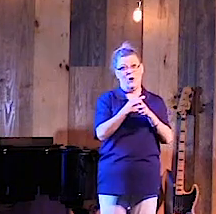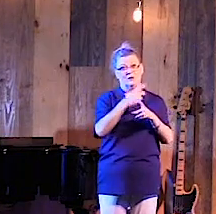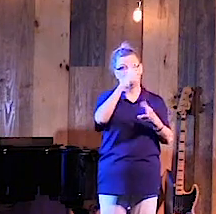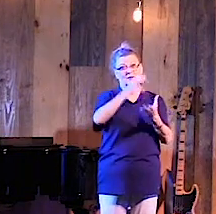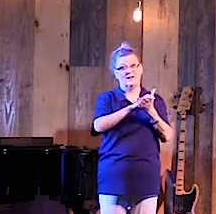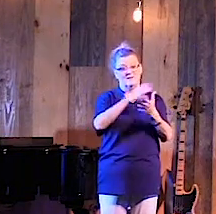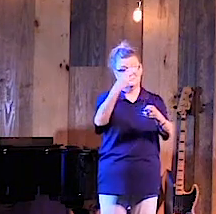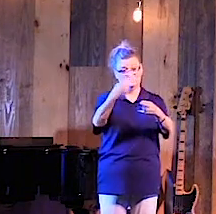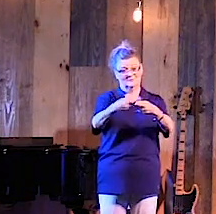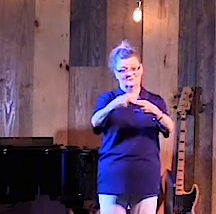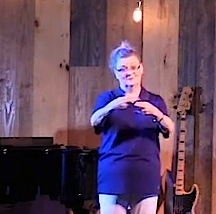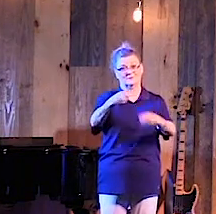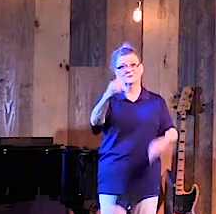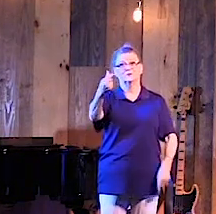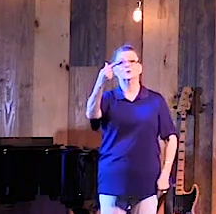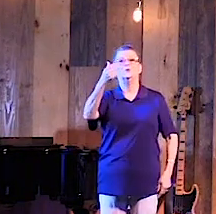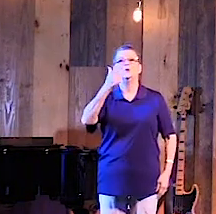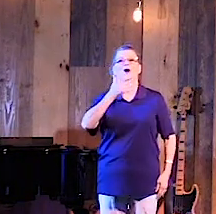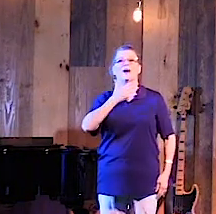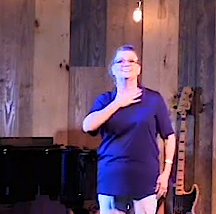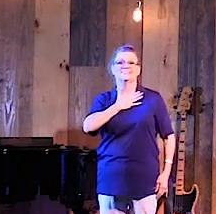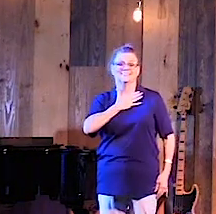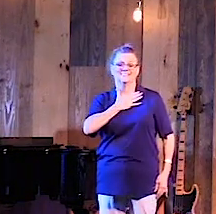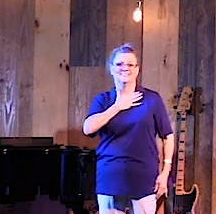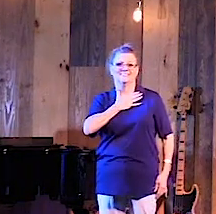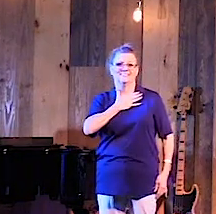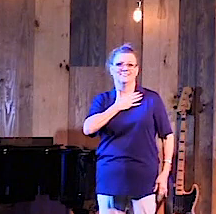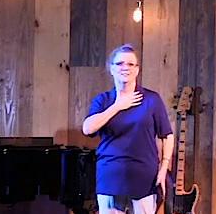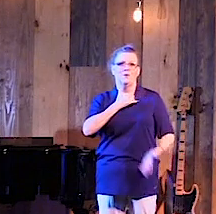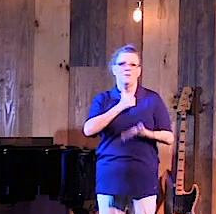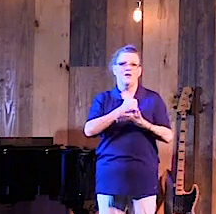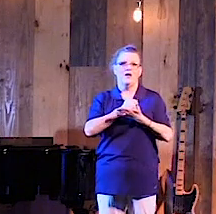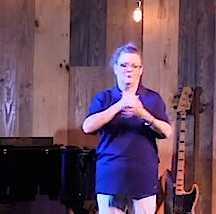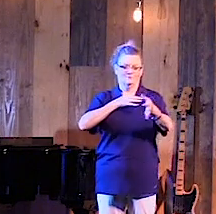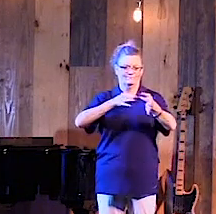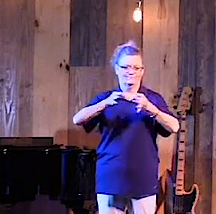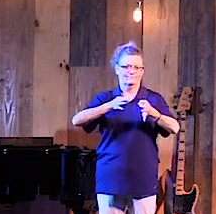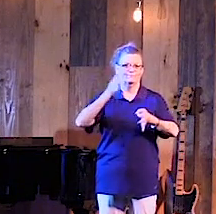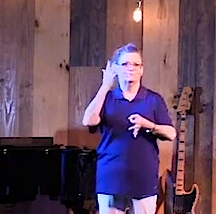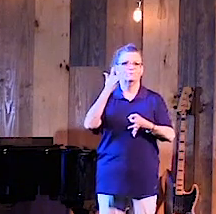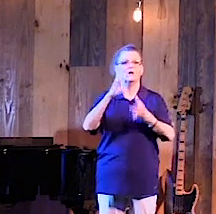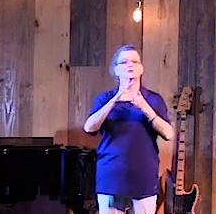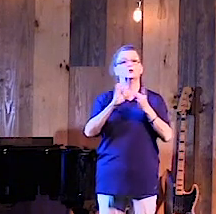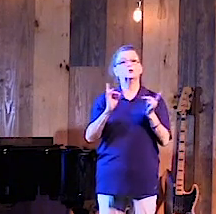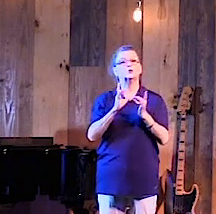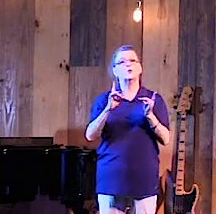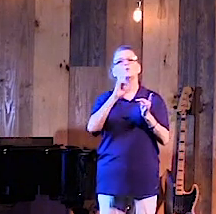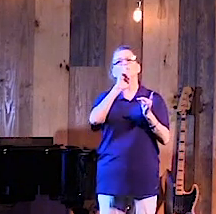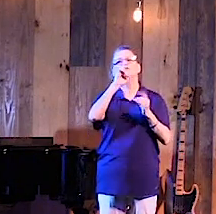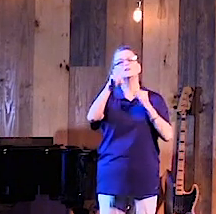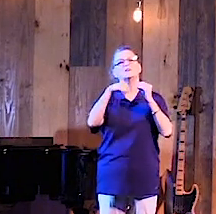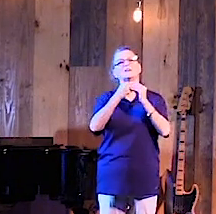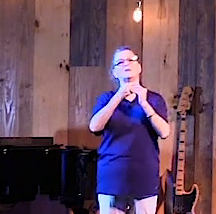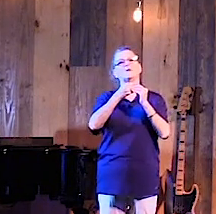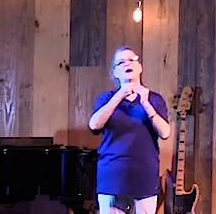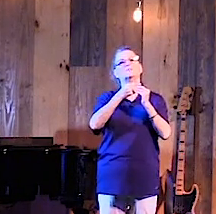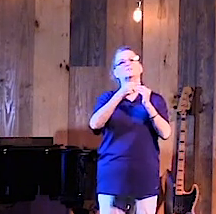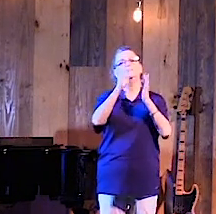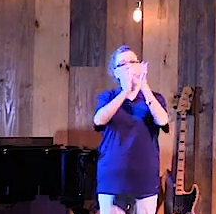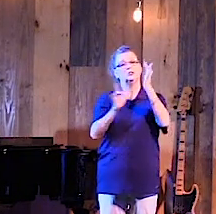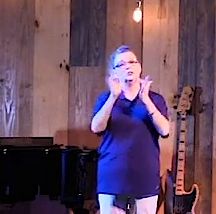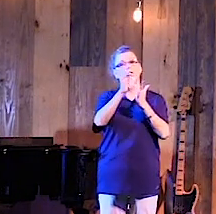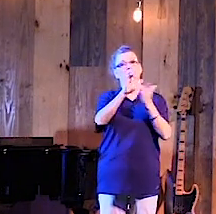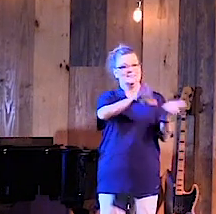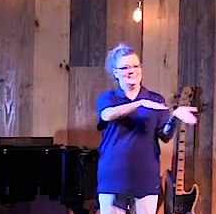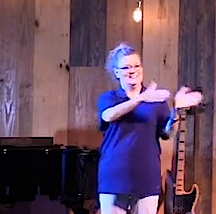called grace. So now, let me help explain to you why this story is really about Jesus' death and resurrection